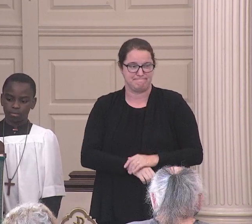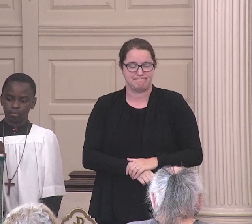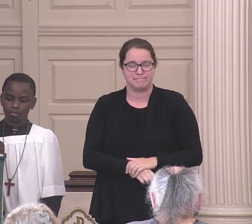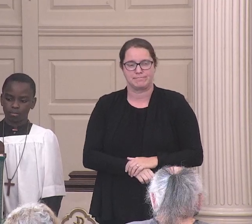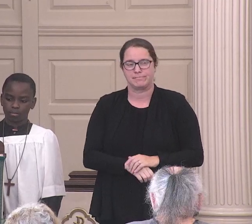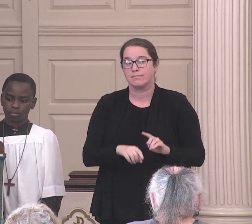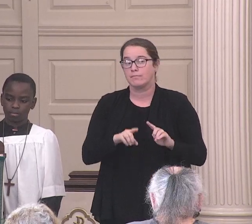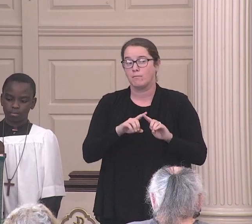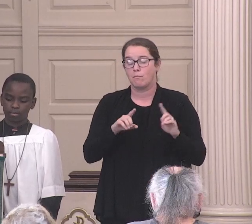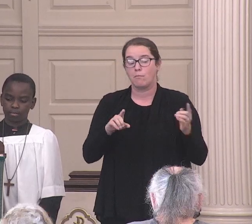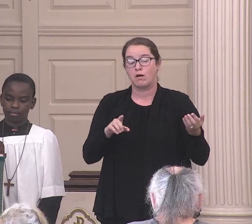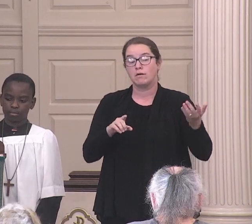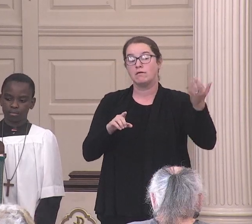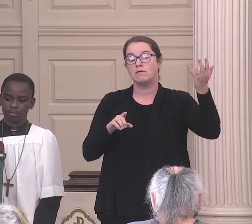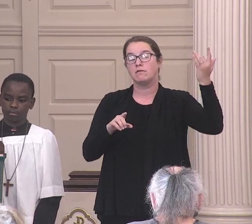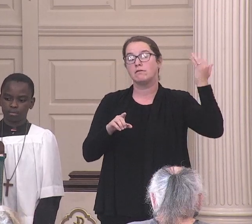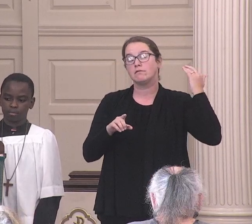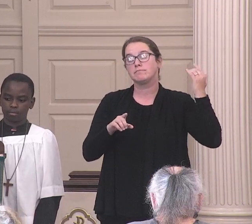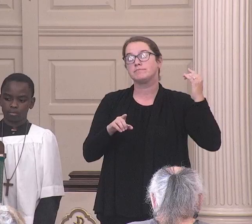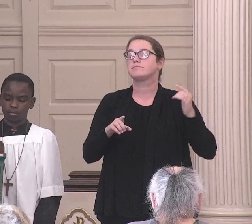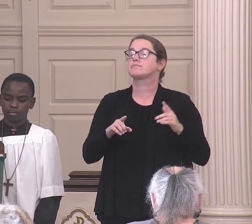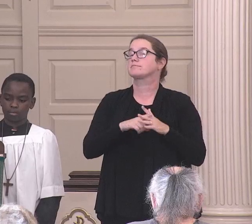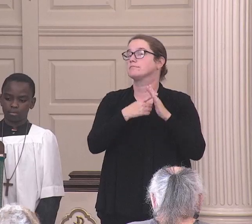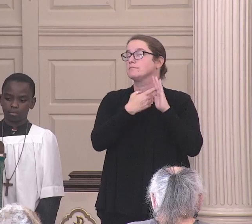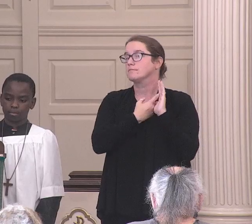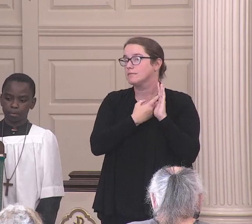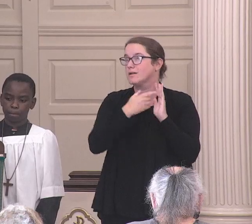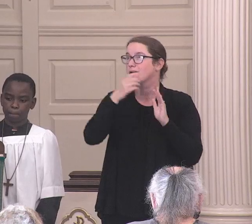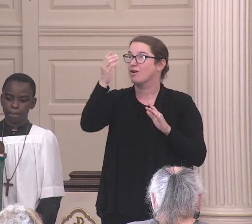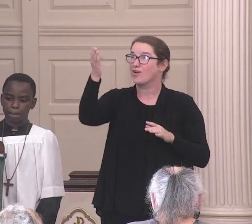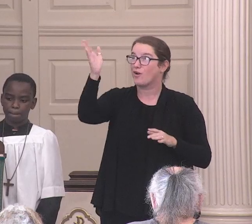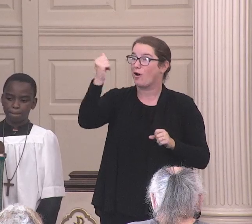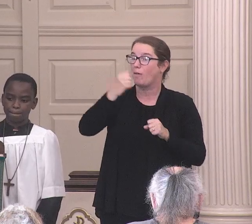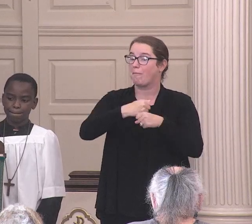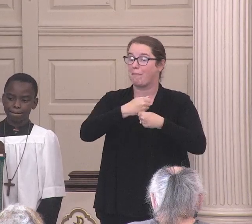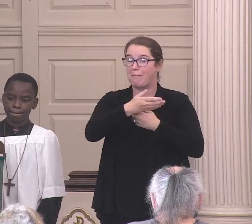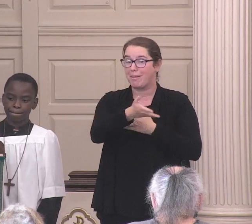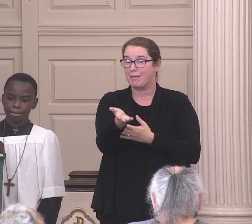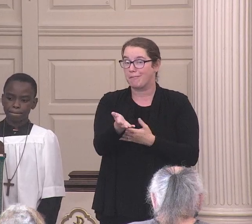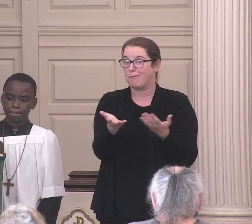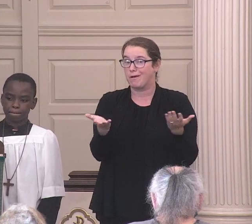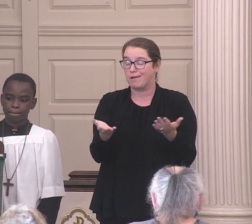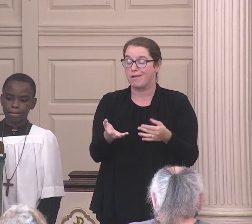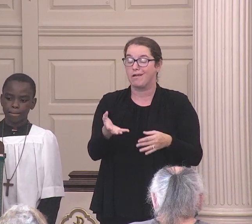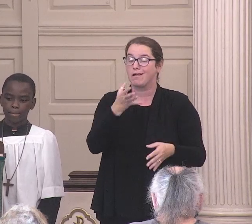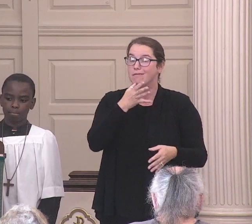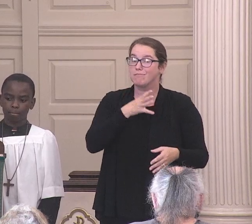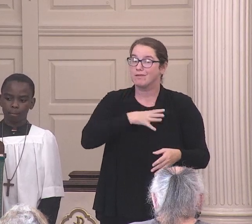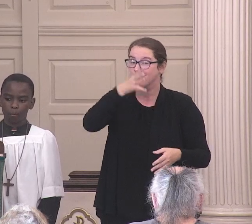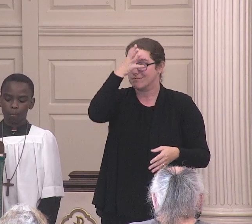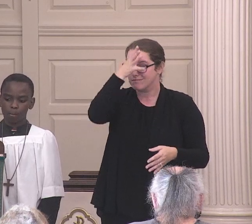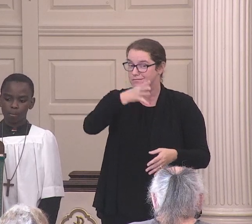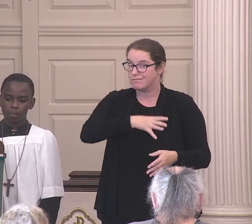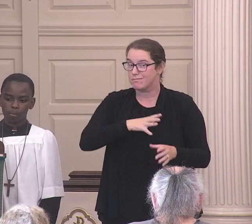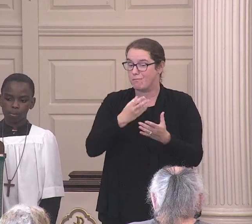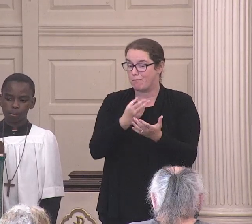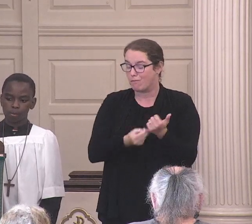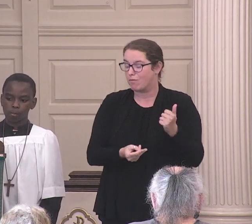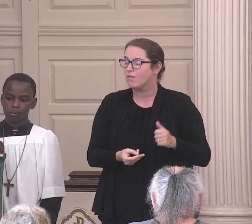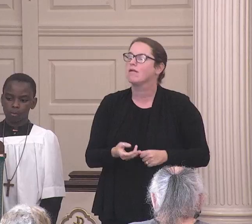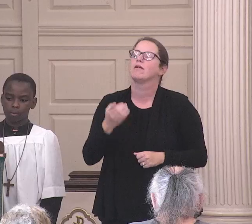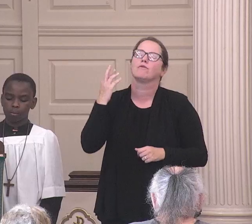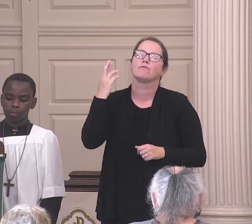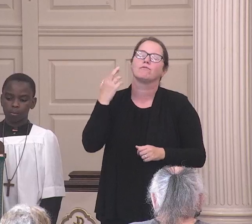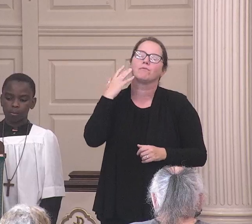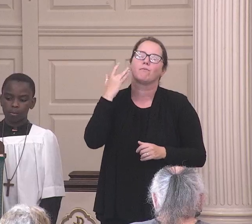But from the beginning of creation, God made them male and female. For this reason, a man shall leave